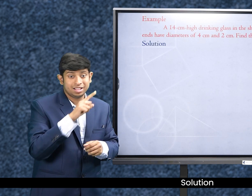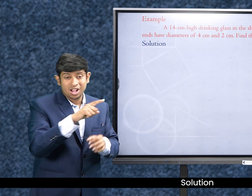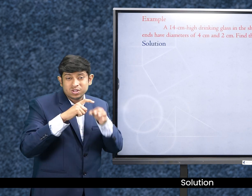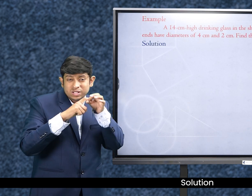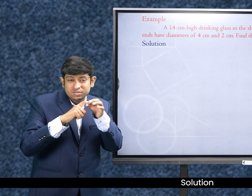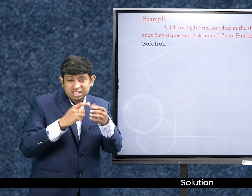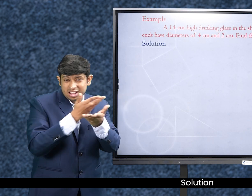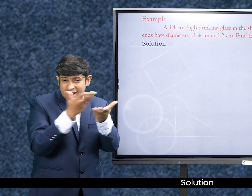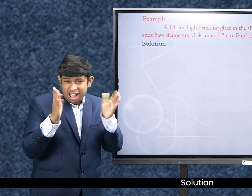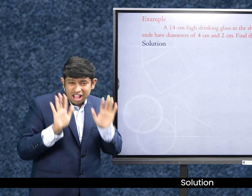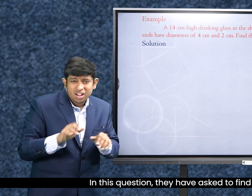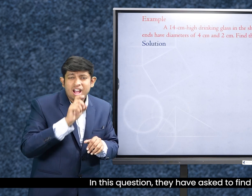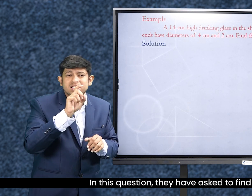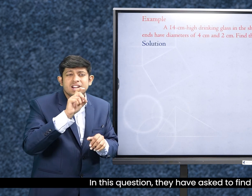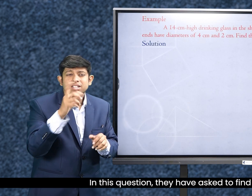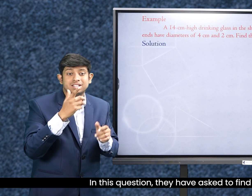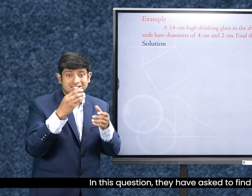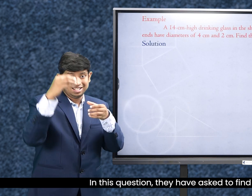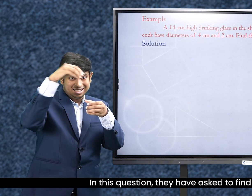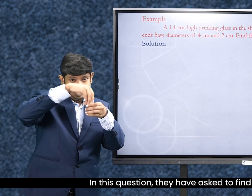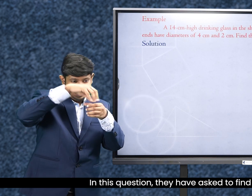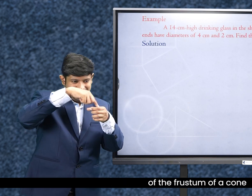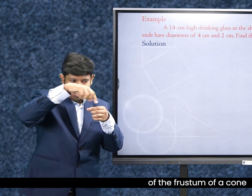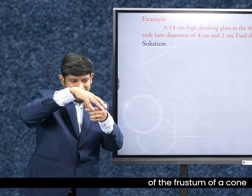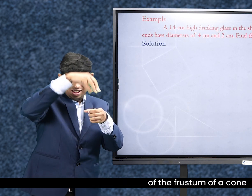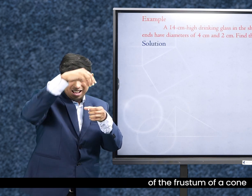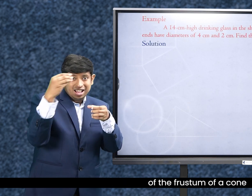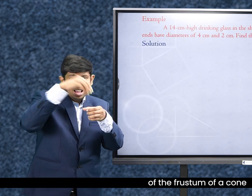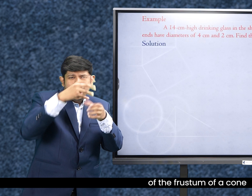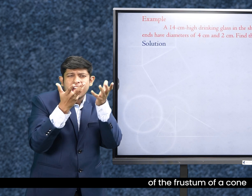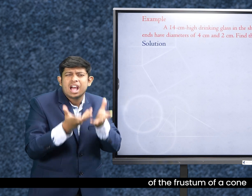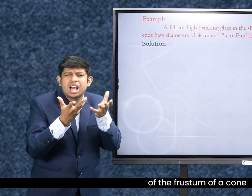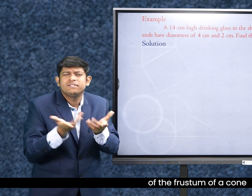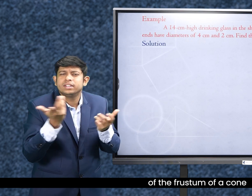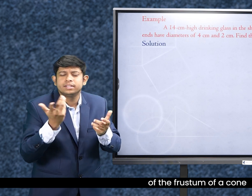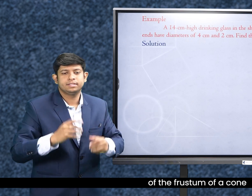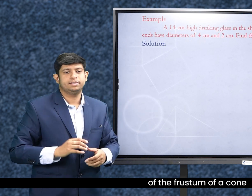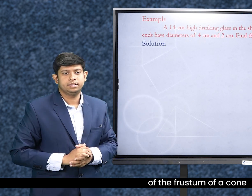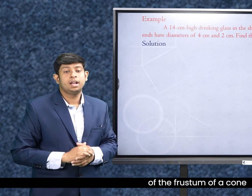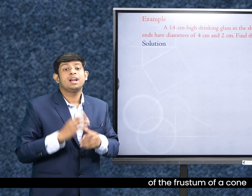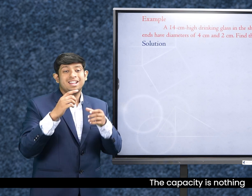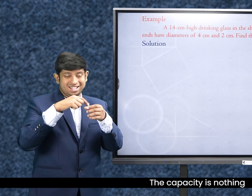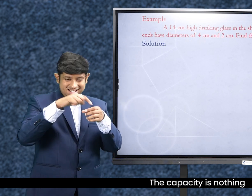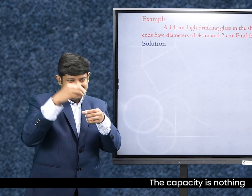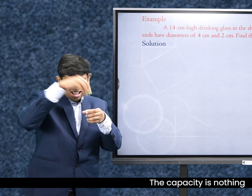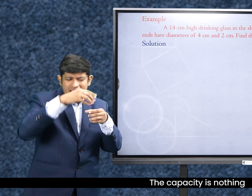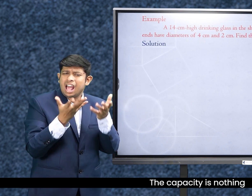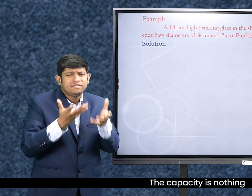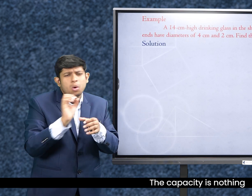Solution. In this question, they have asked to find the capacity of the frustum of a cone. The capacity is nothing but